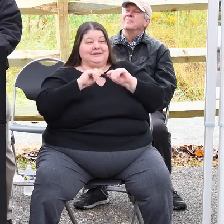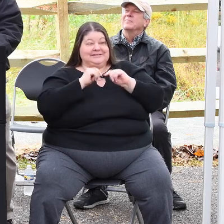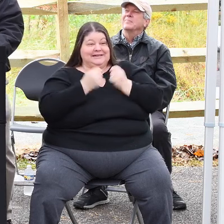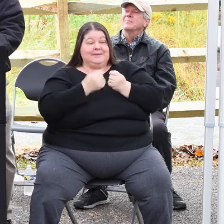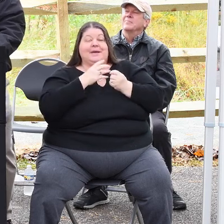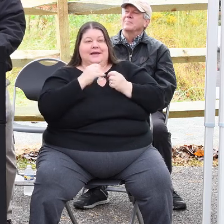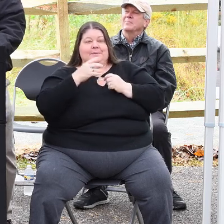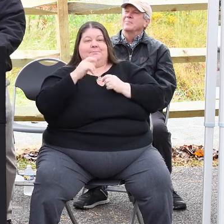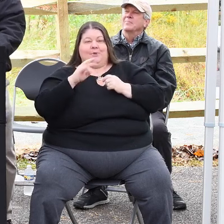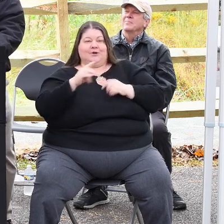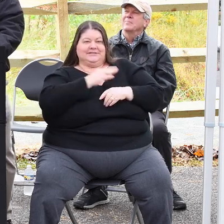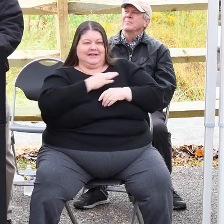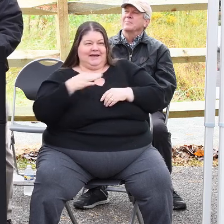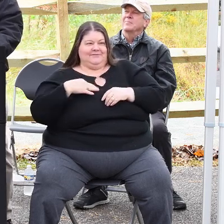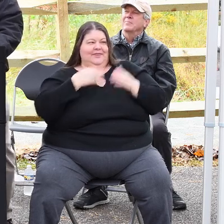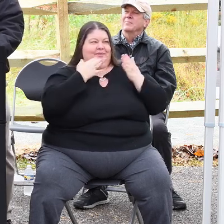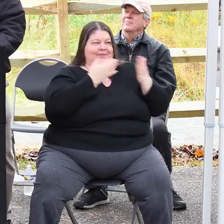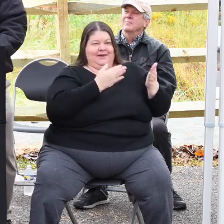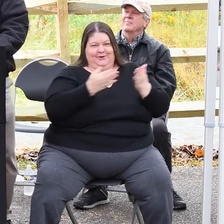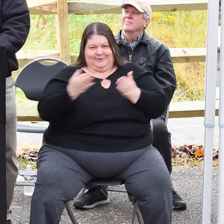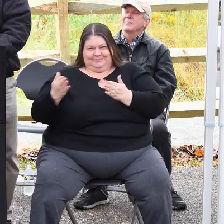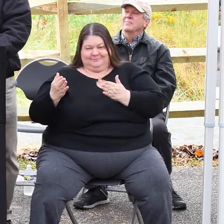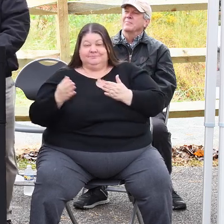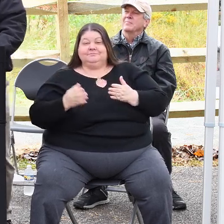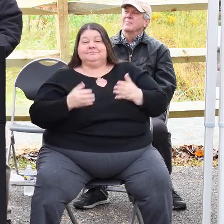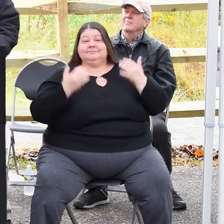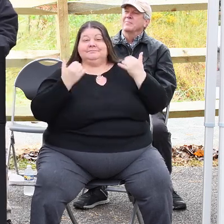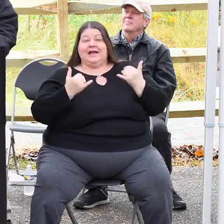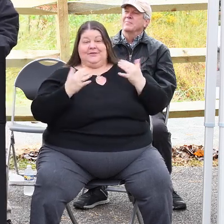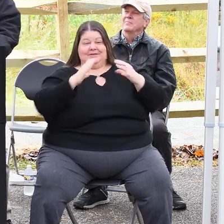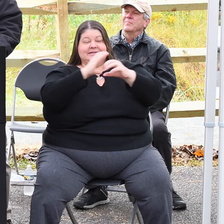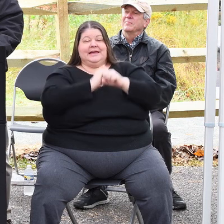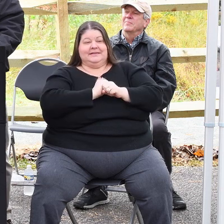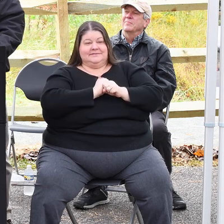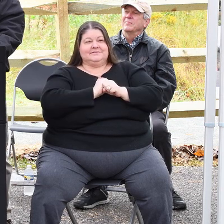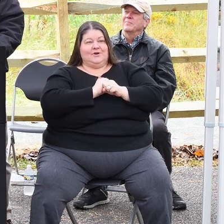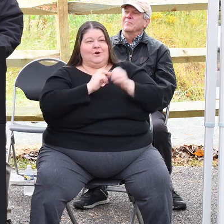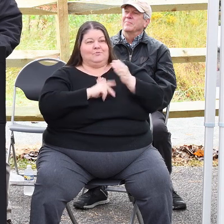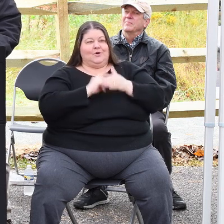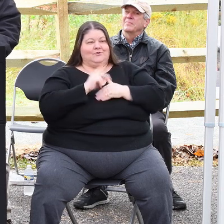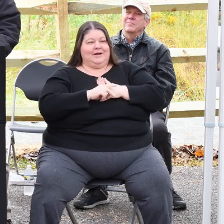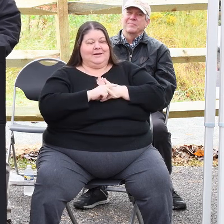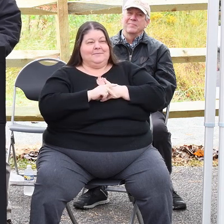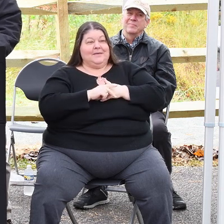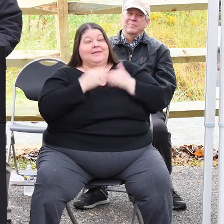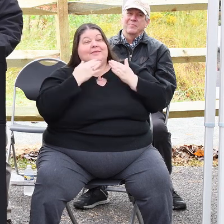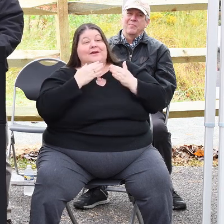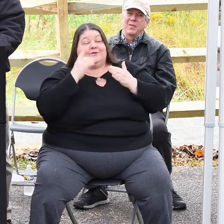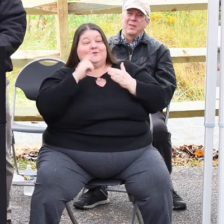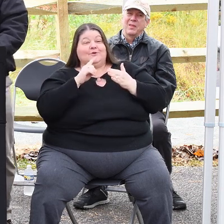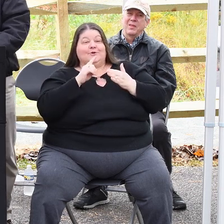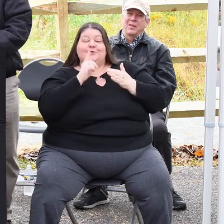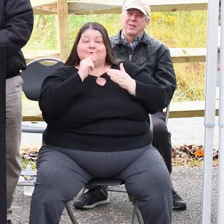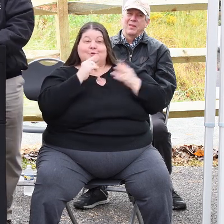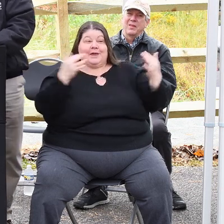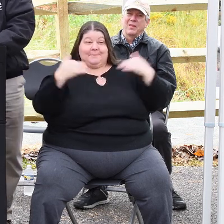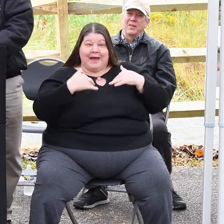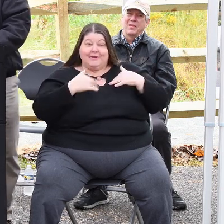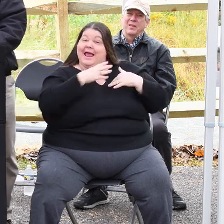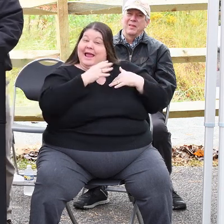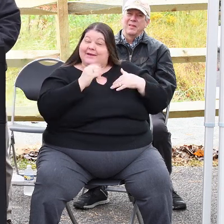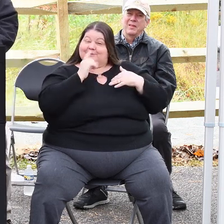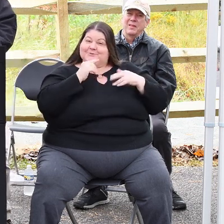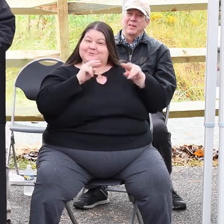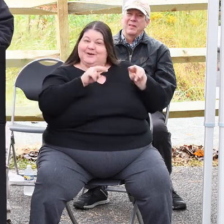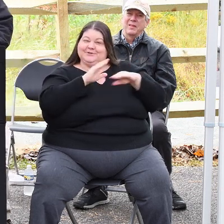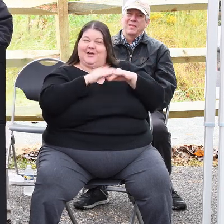of you. This ends this part of the program, and I want to thank everyone for coming out and who's watching online. Now it's time to cut the ribbon to officially